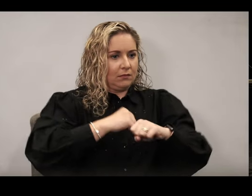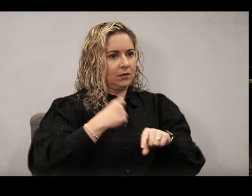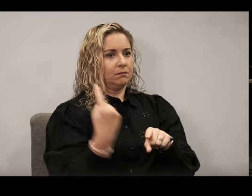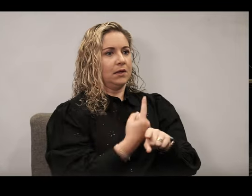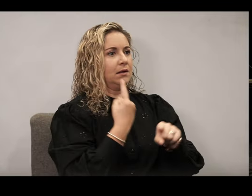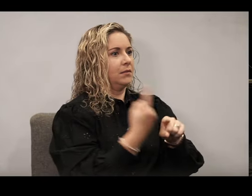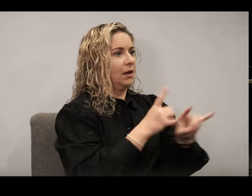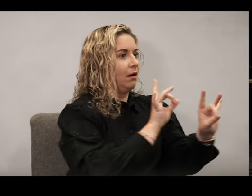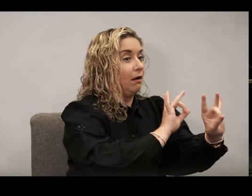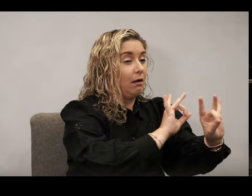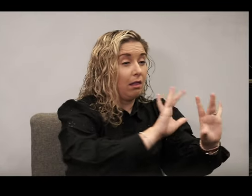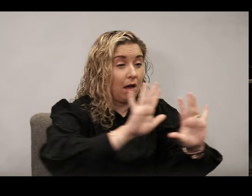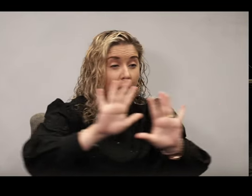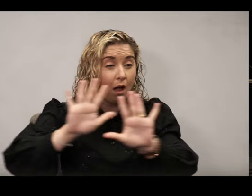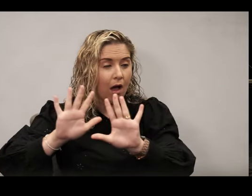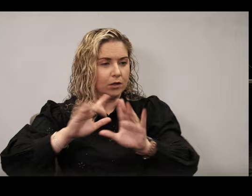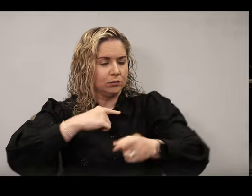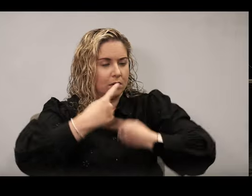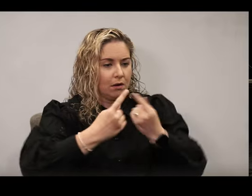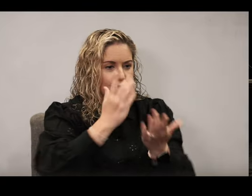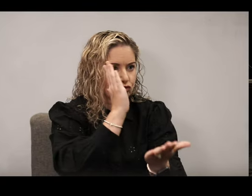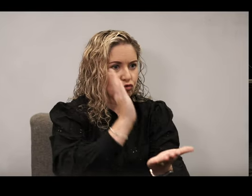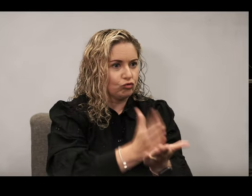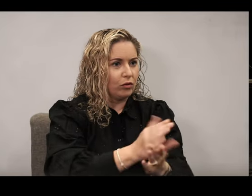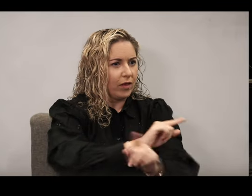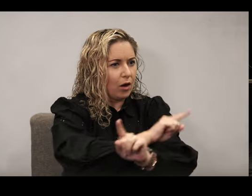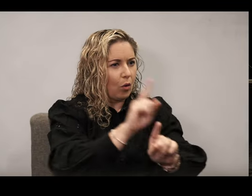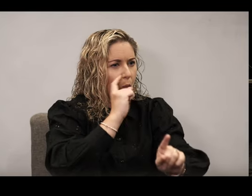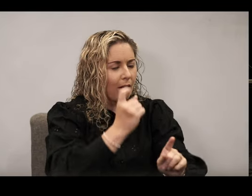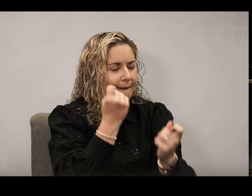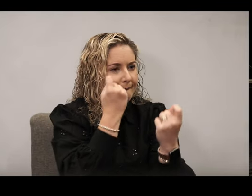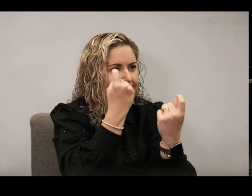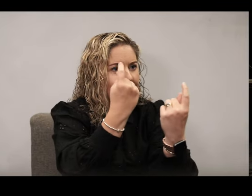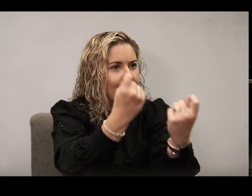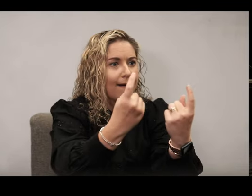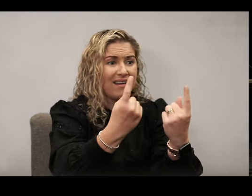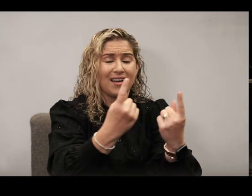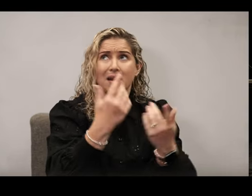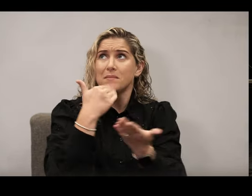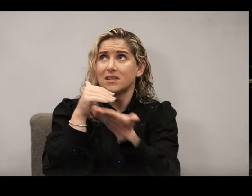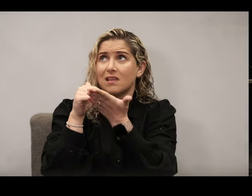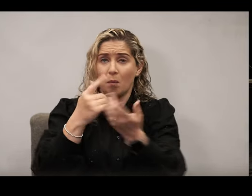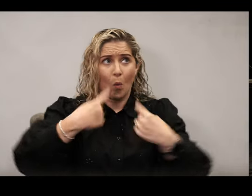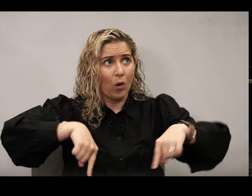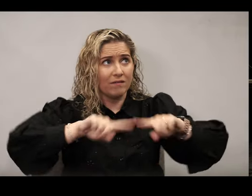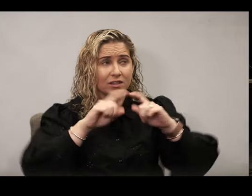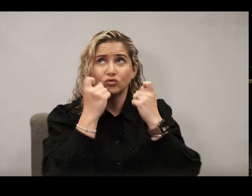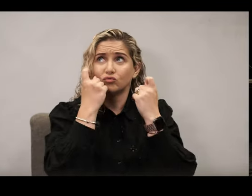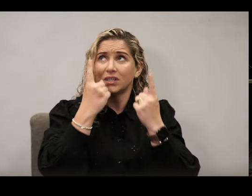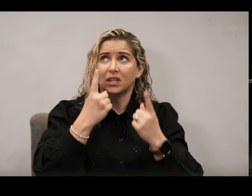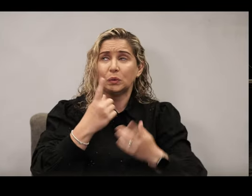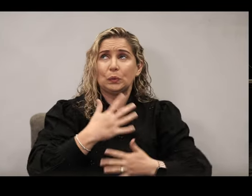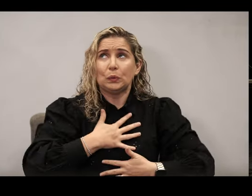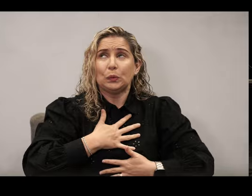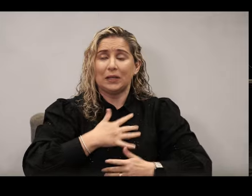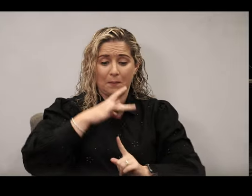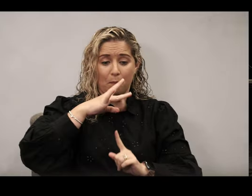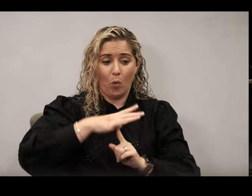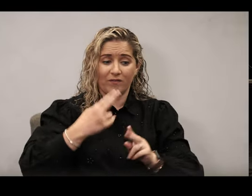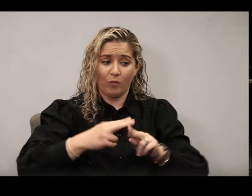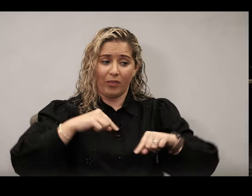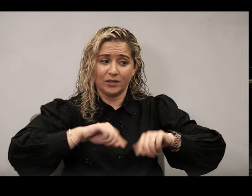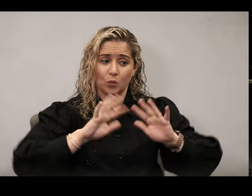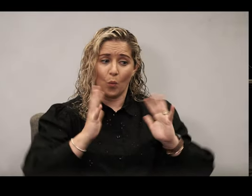human, and please, Lord, help us to grasp the massive implications that this has for us and for our world. And we ask this in Jesus'